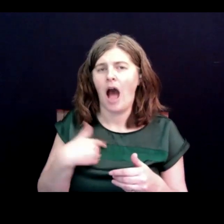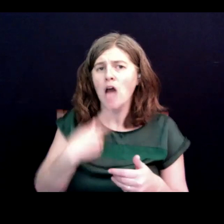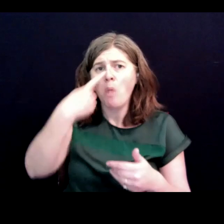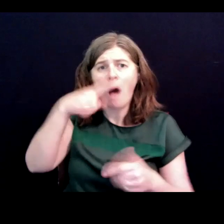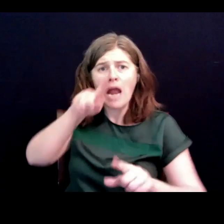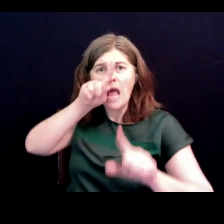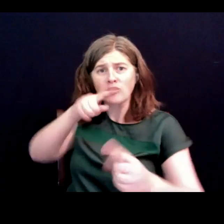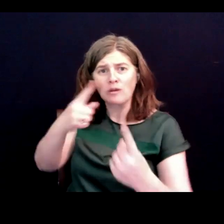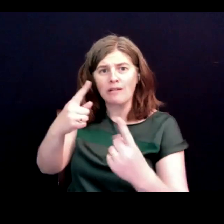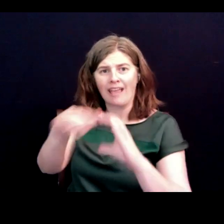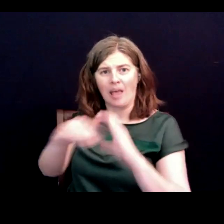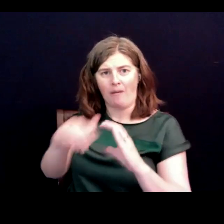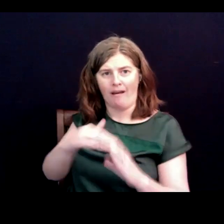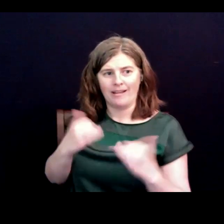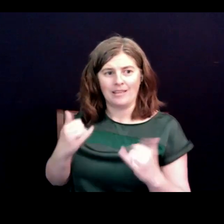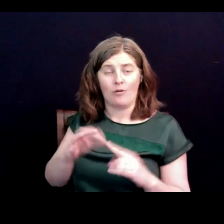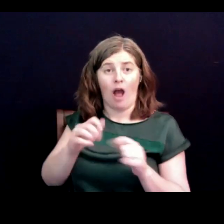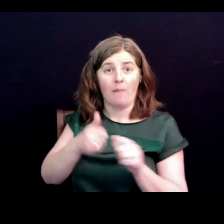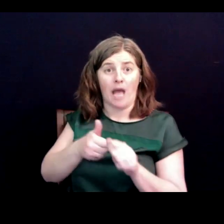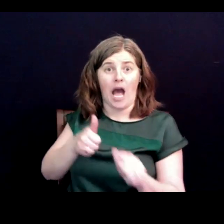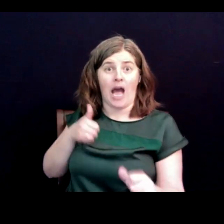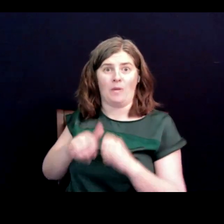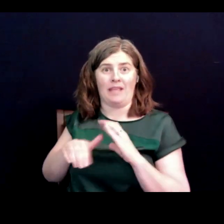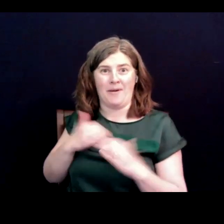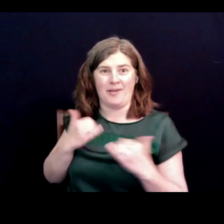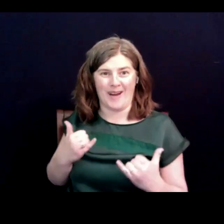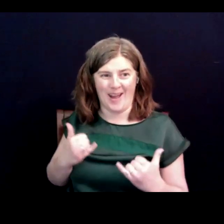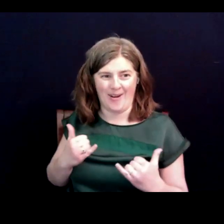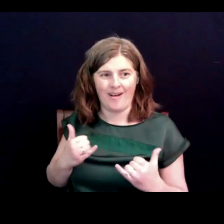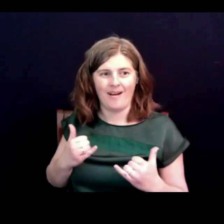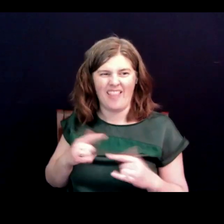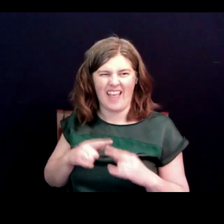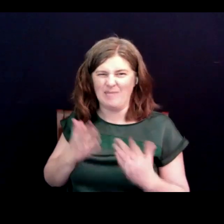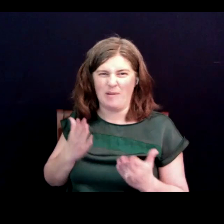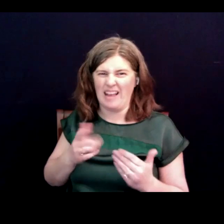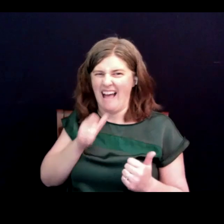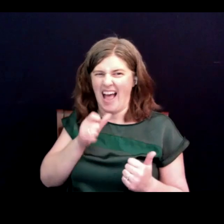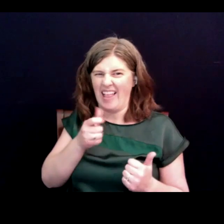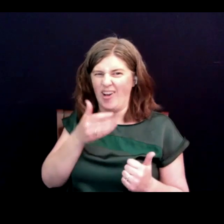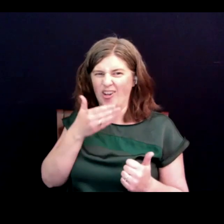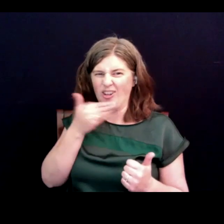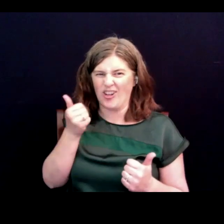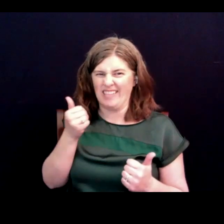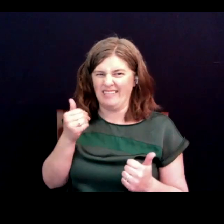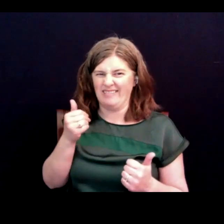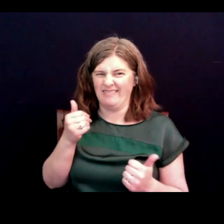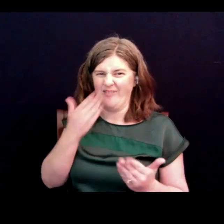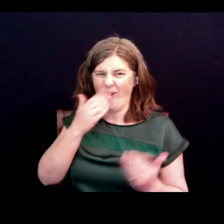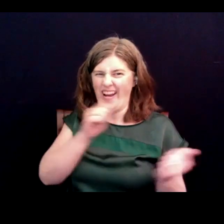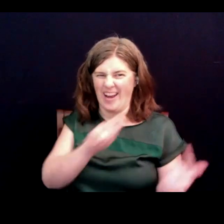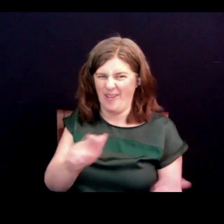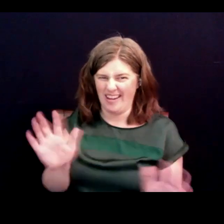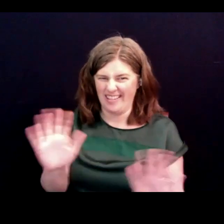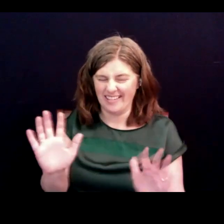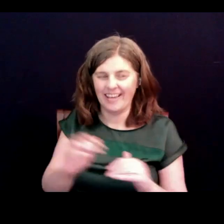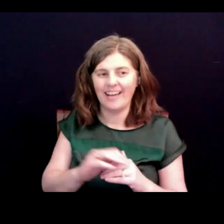emails, except that I'm so behind on email that that's probably not going to be advantageous to anyone. Okay. And